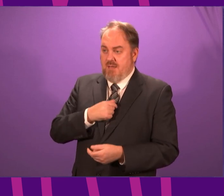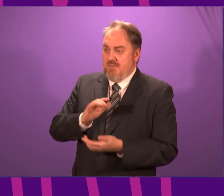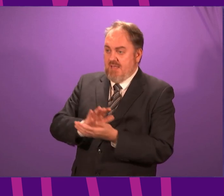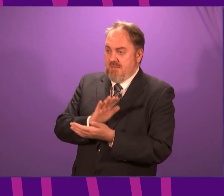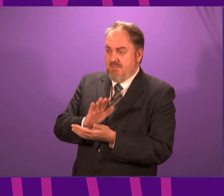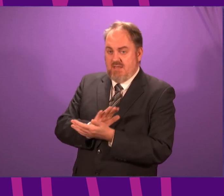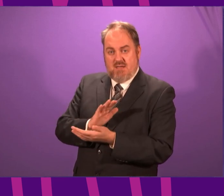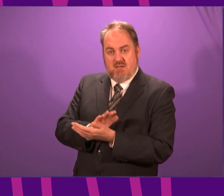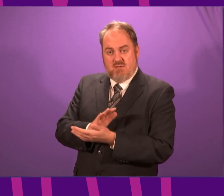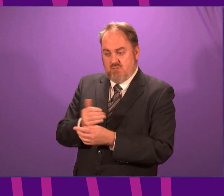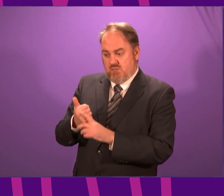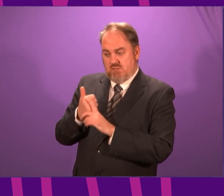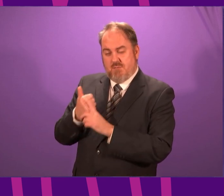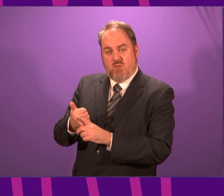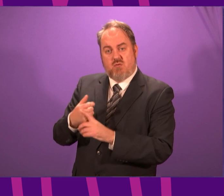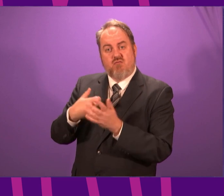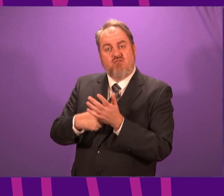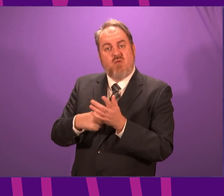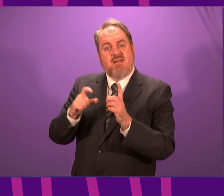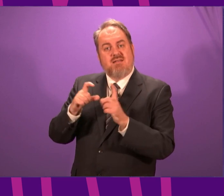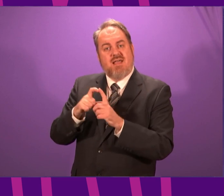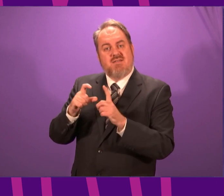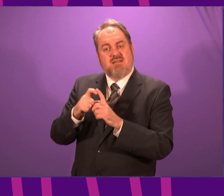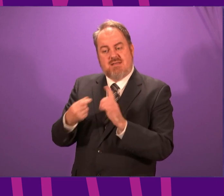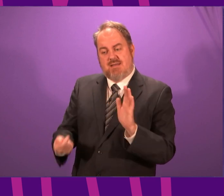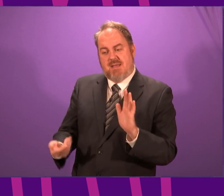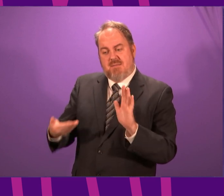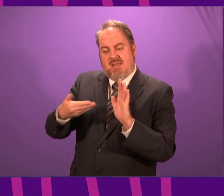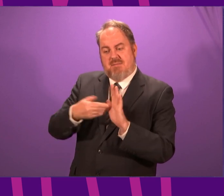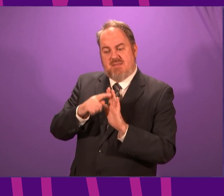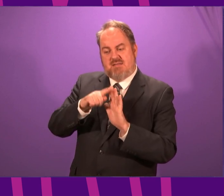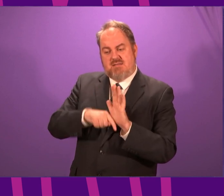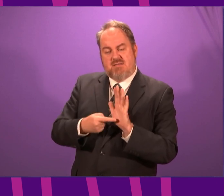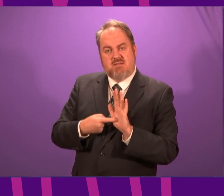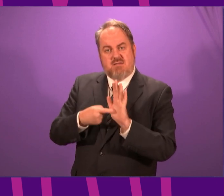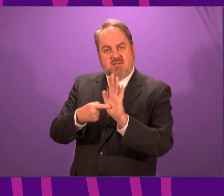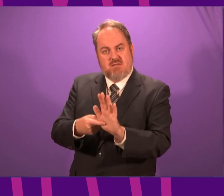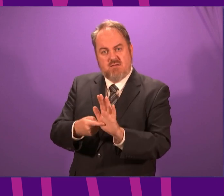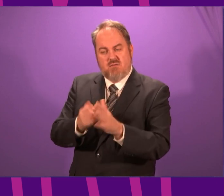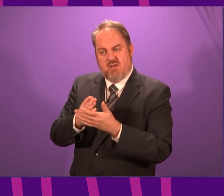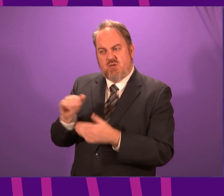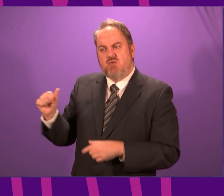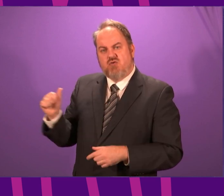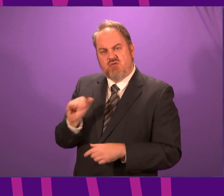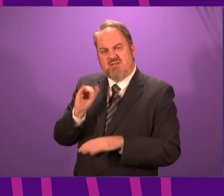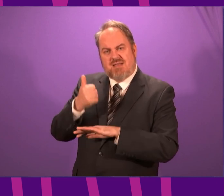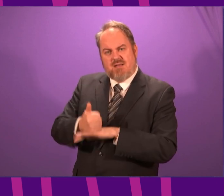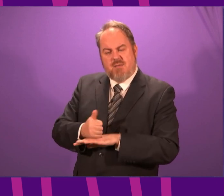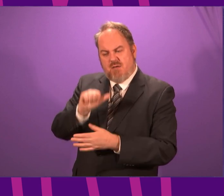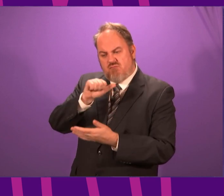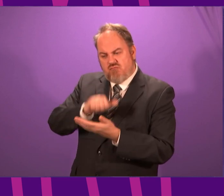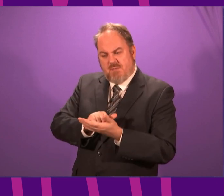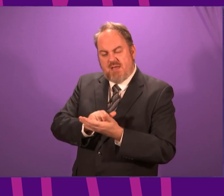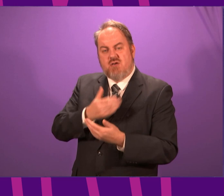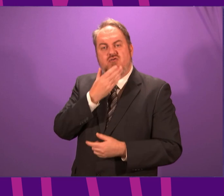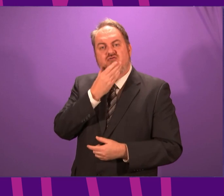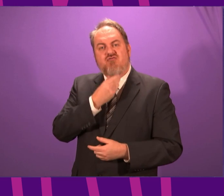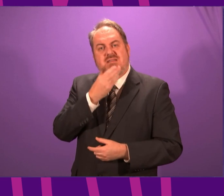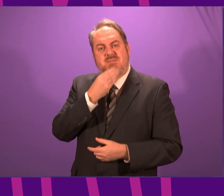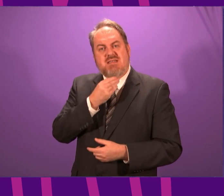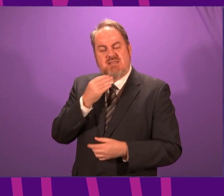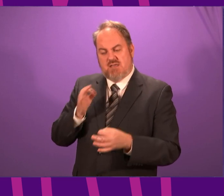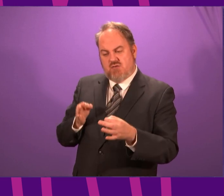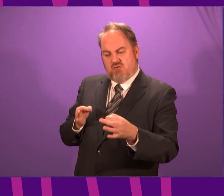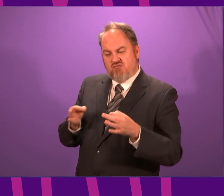the amendment in Ruth Davidson's name, which calls for the Scottish Government to develop and publish a Christmas loneliness strategy. These last